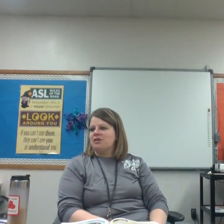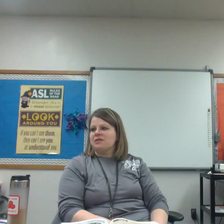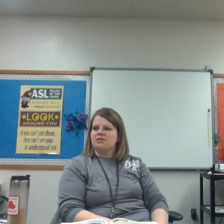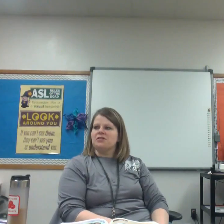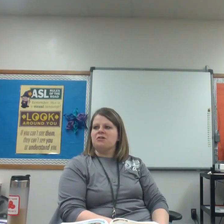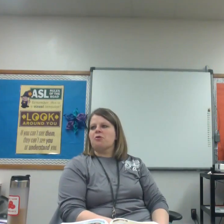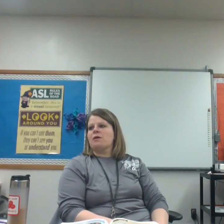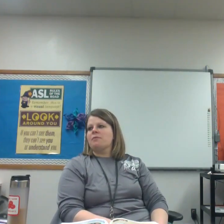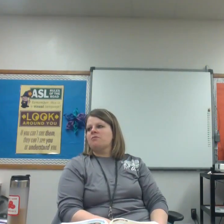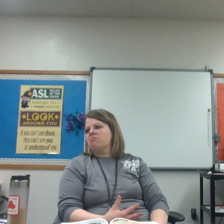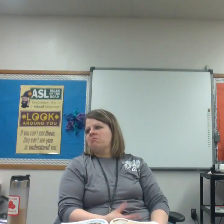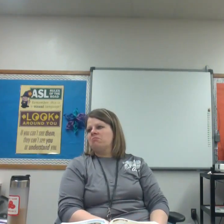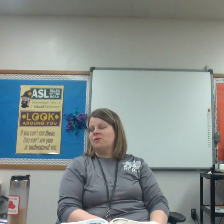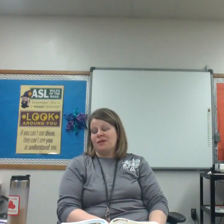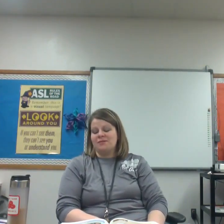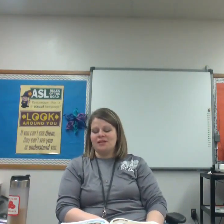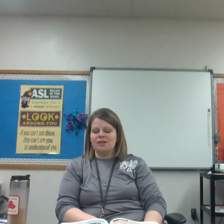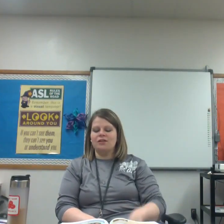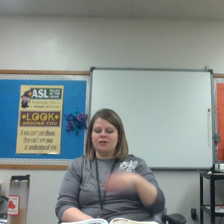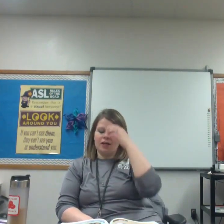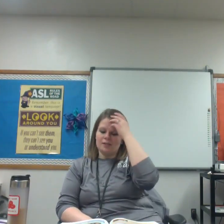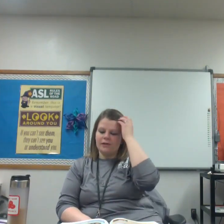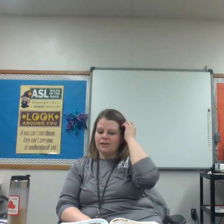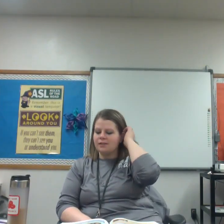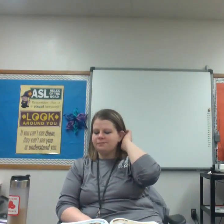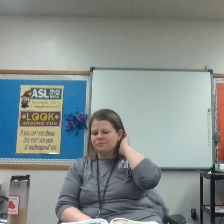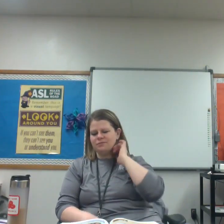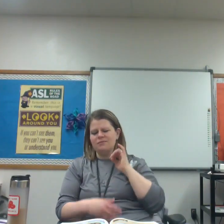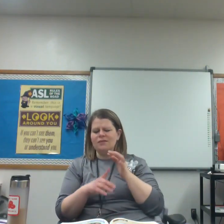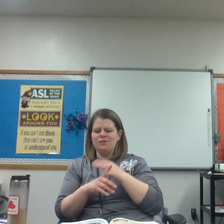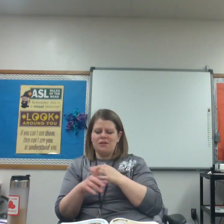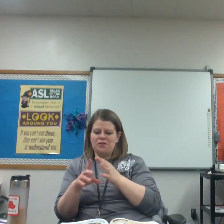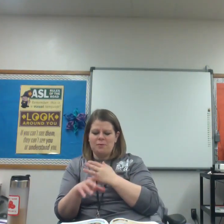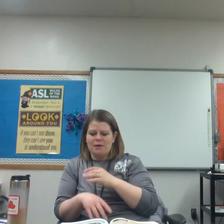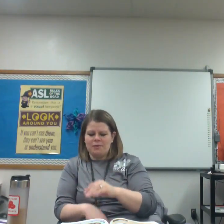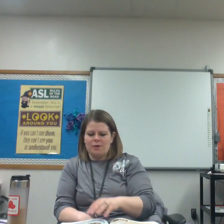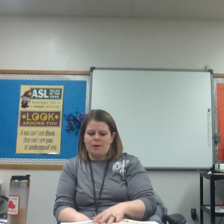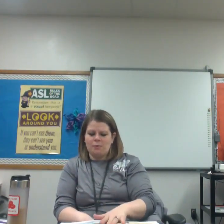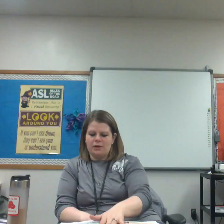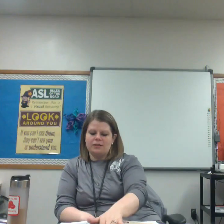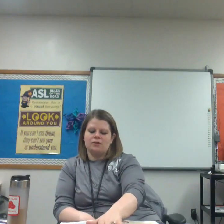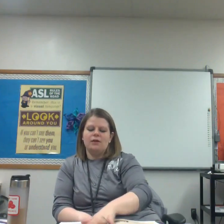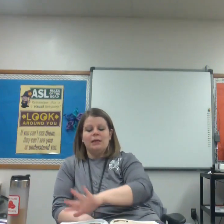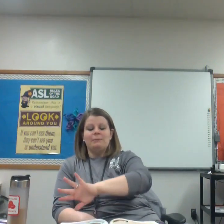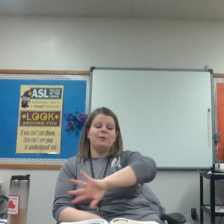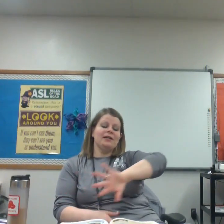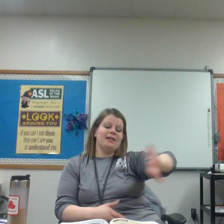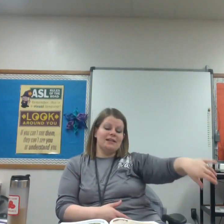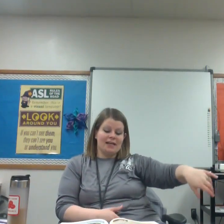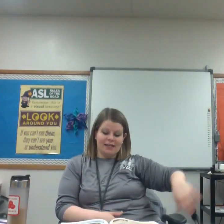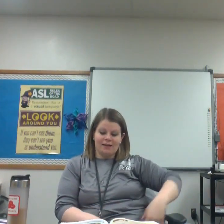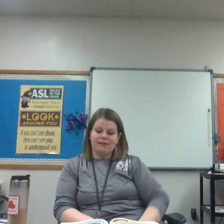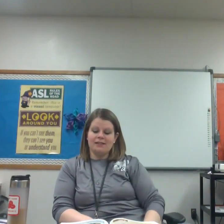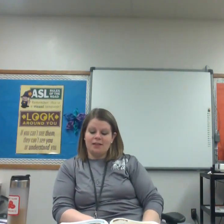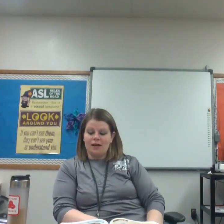and researched it and wrote a paper. It was a good learning experience, and you can either do a paper or a PowerPoint. But we'll get on to that later. Let's talk